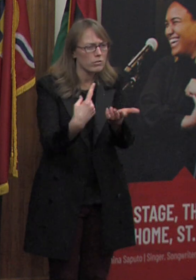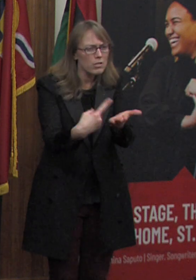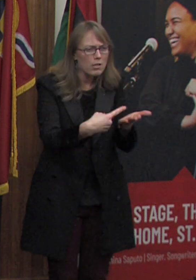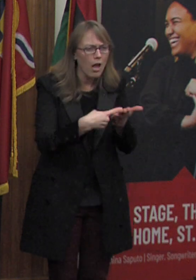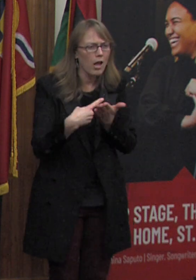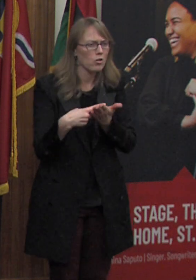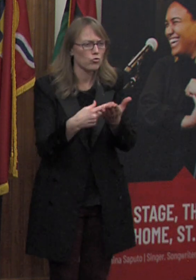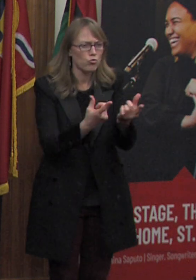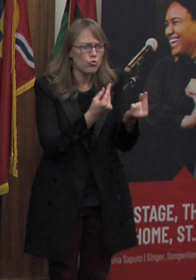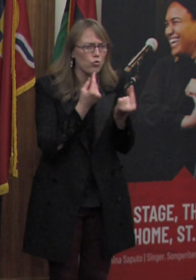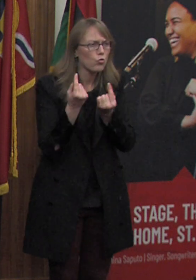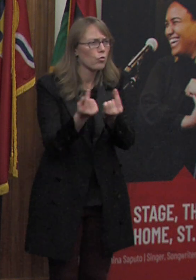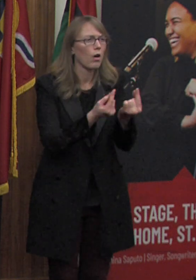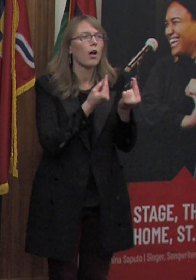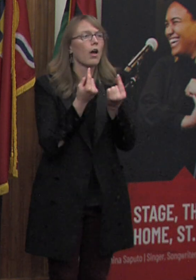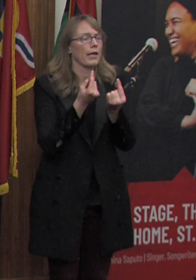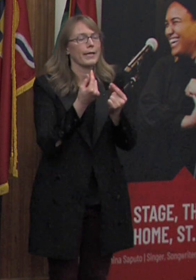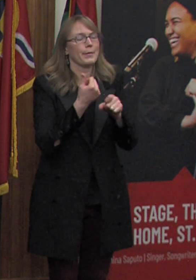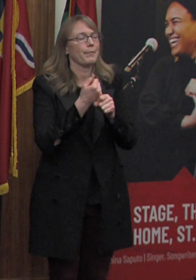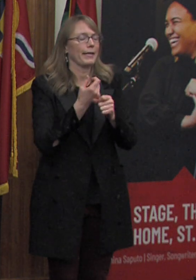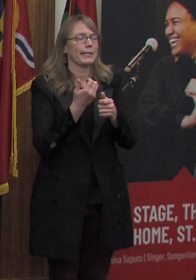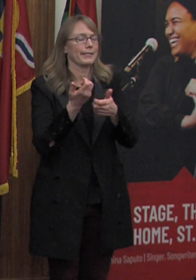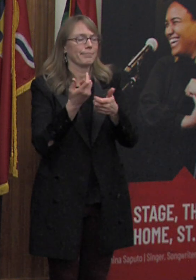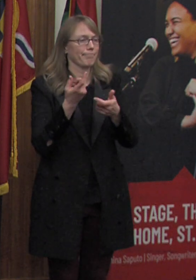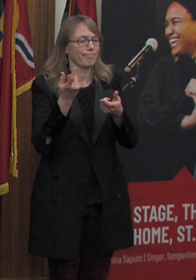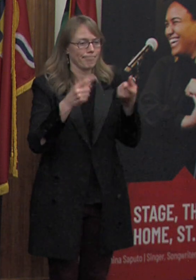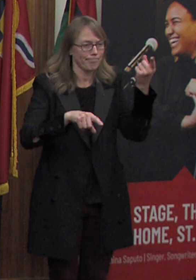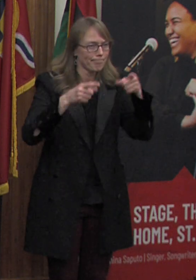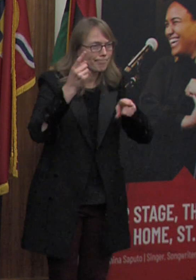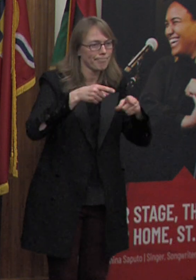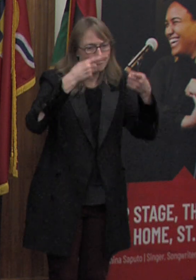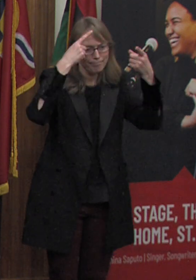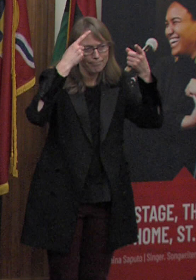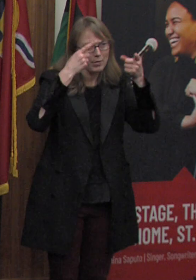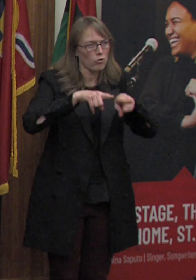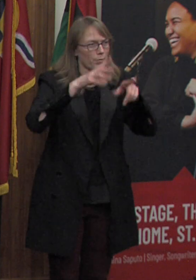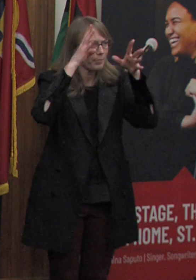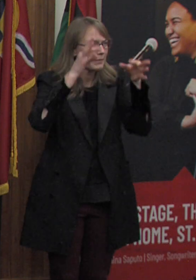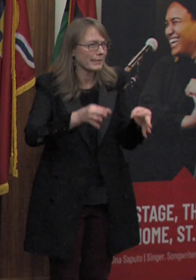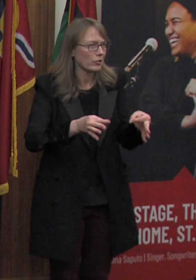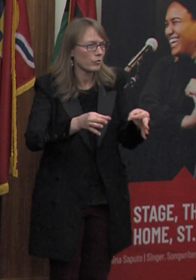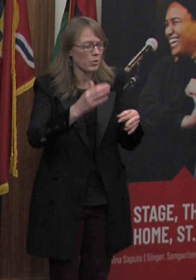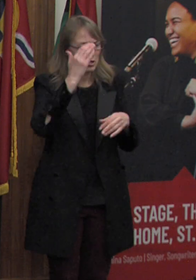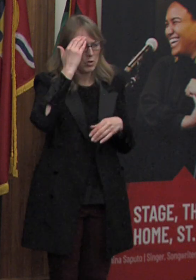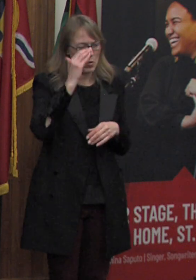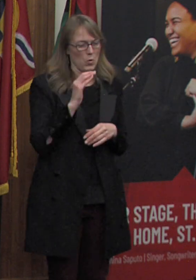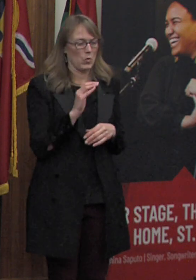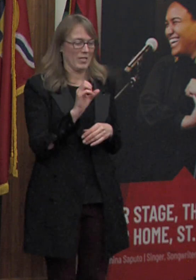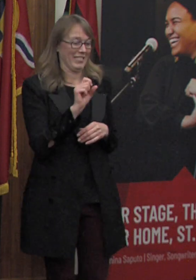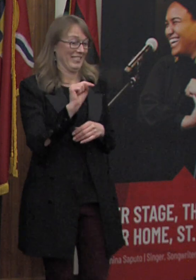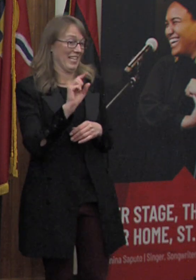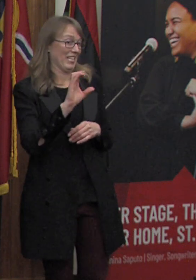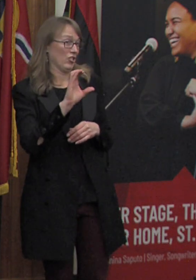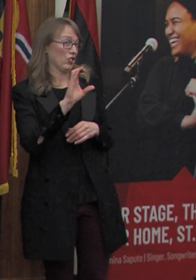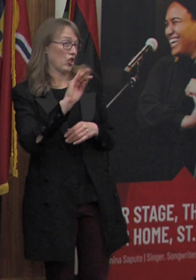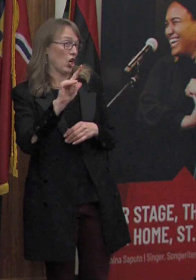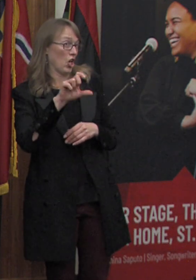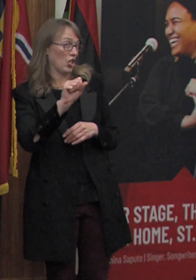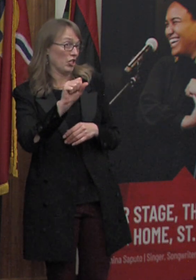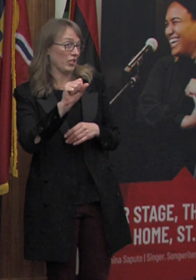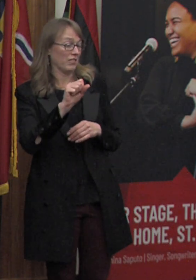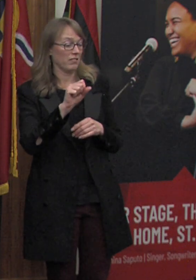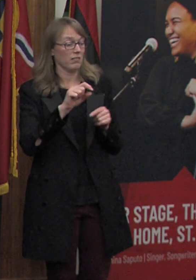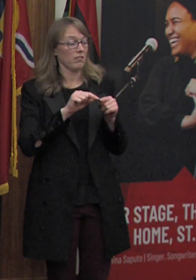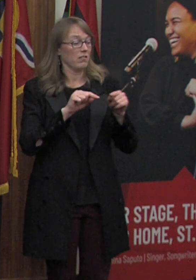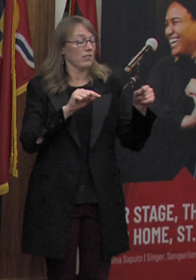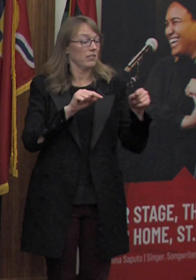know that the city-county border or even the county-St. Charles border, you know, we're all in this together,